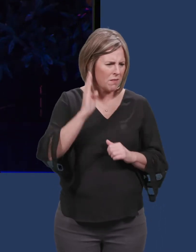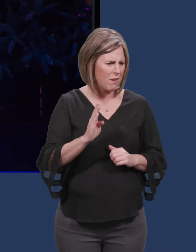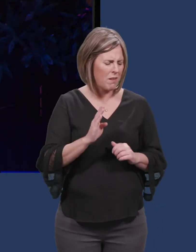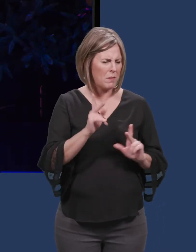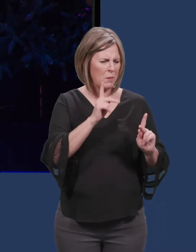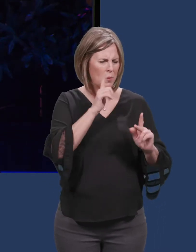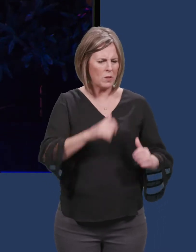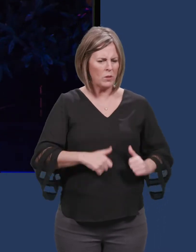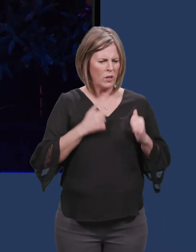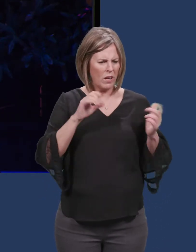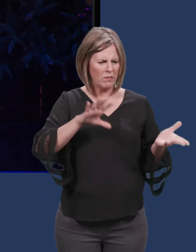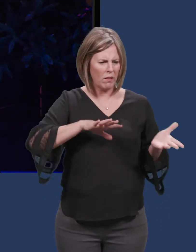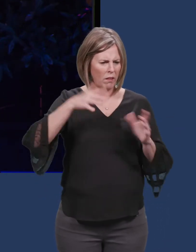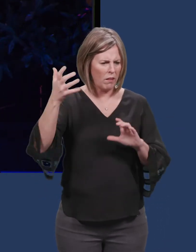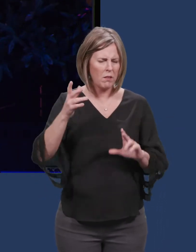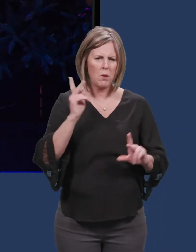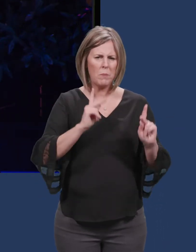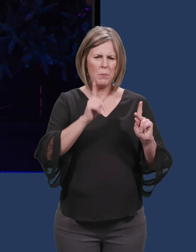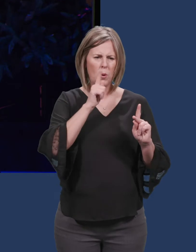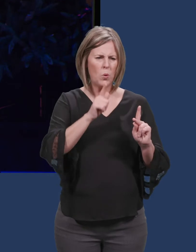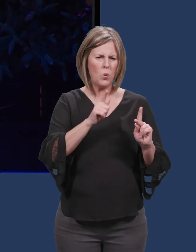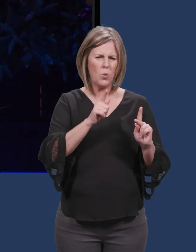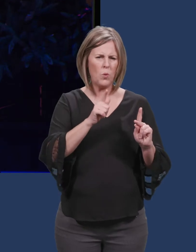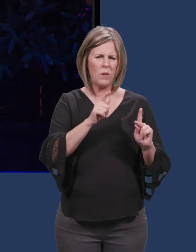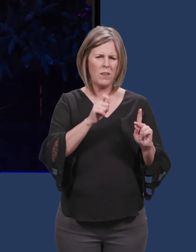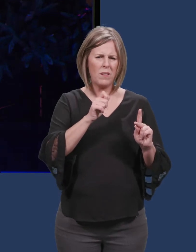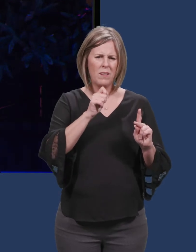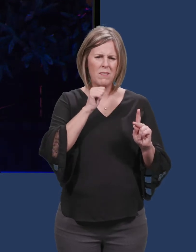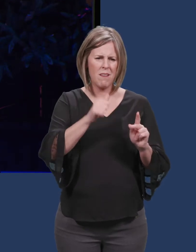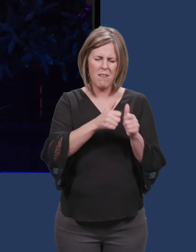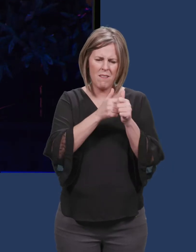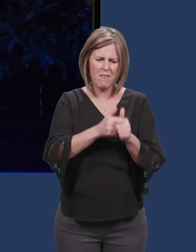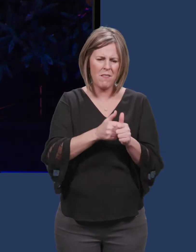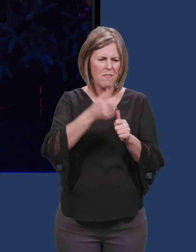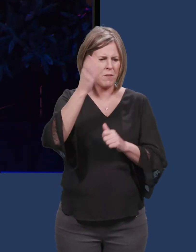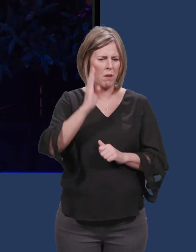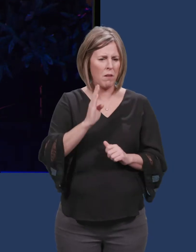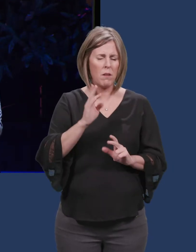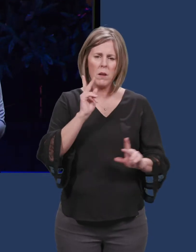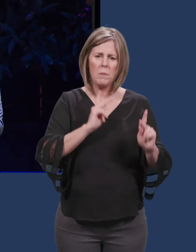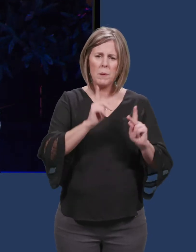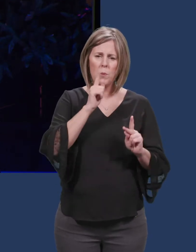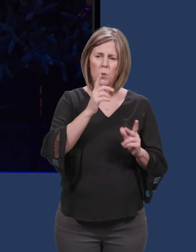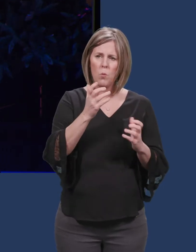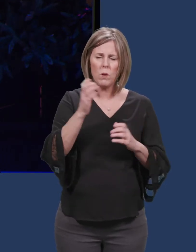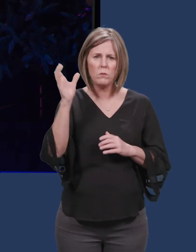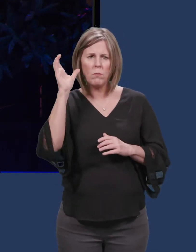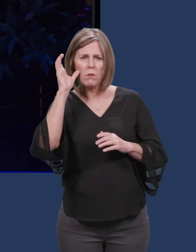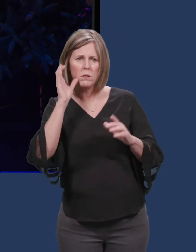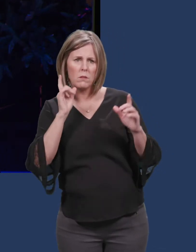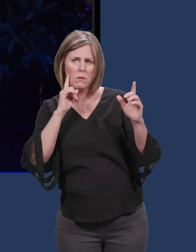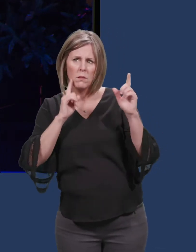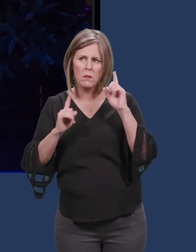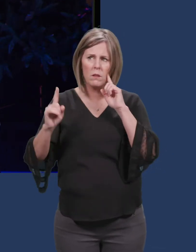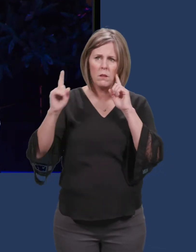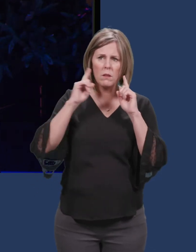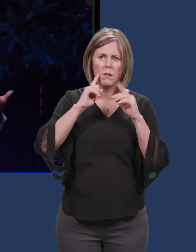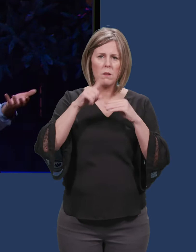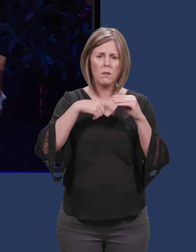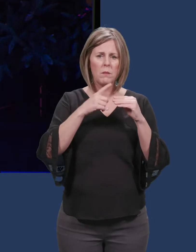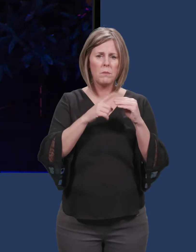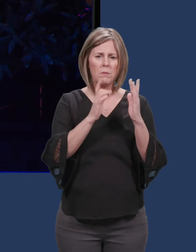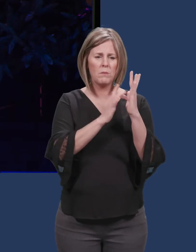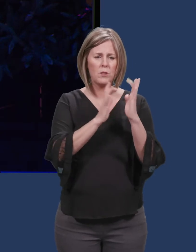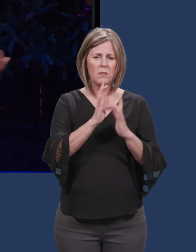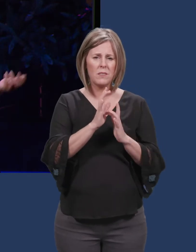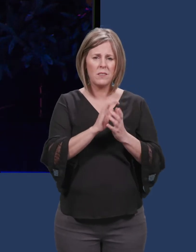People who are far from God are wanting to come and listen to more to the Bible, listen to a little bit of about Jesus. And when